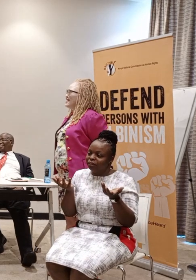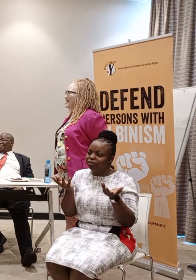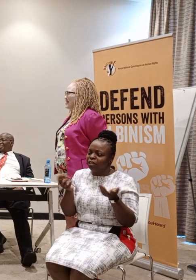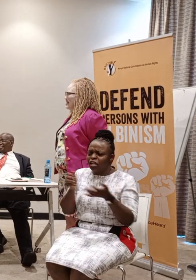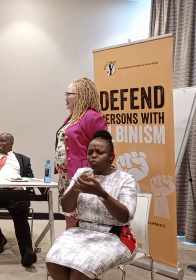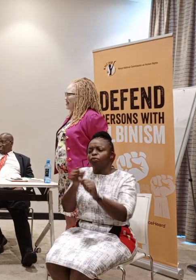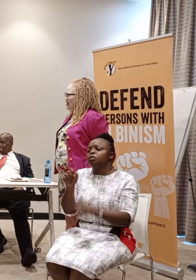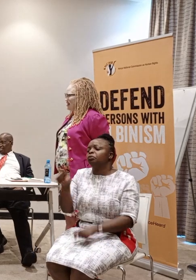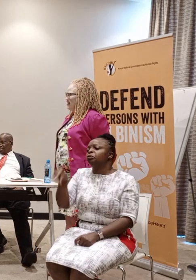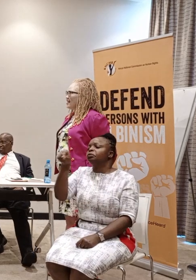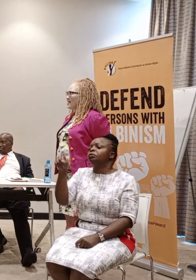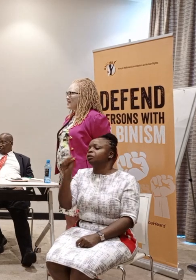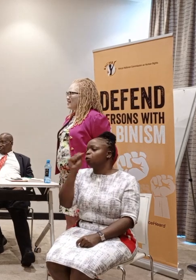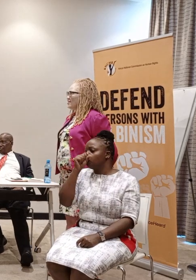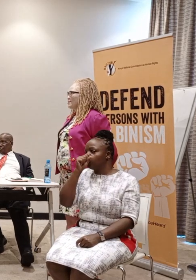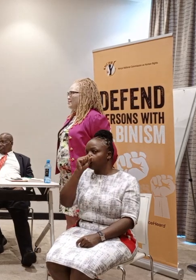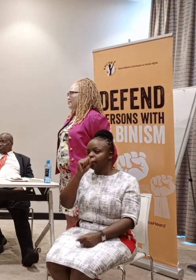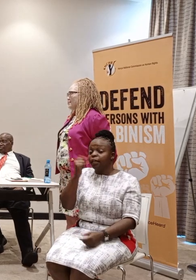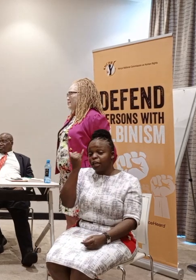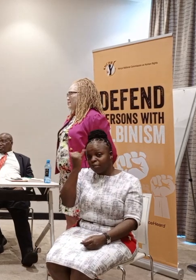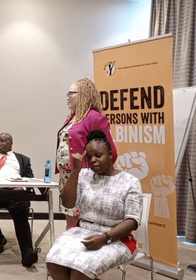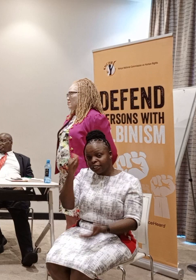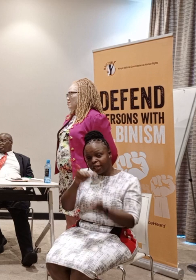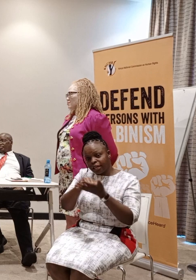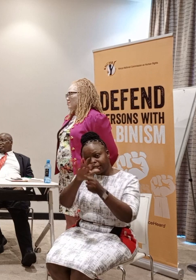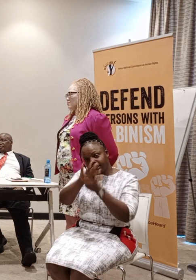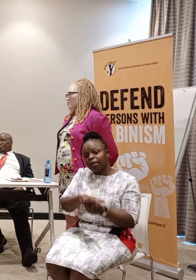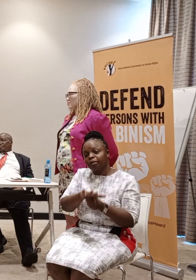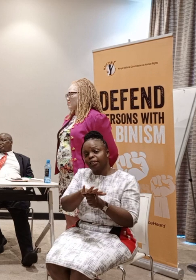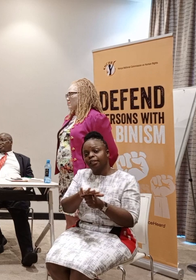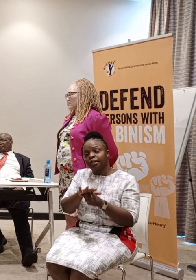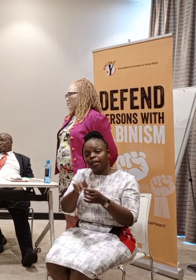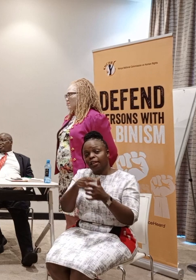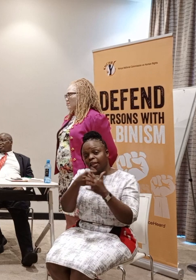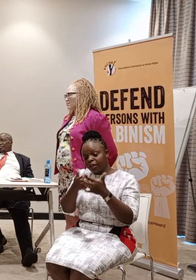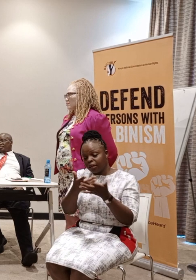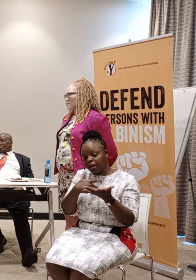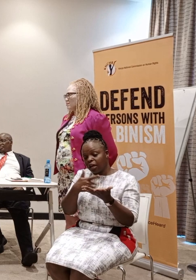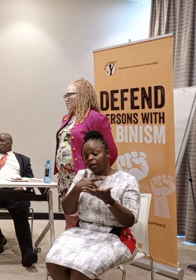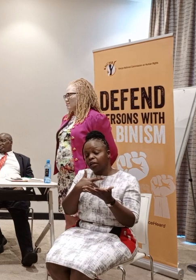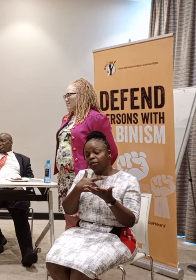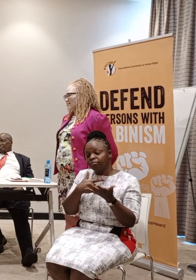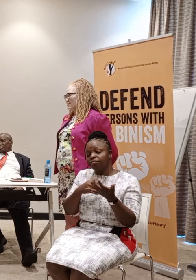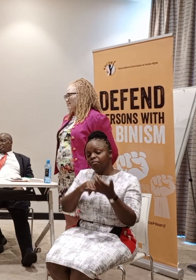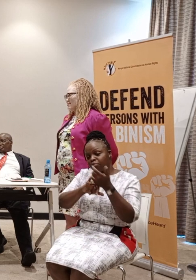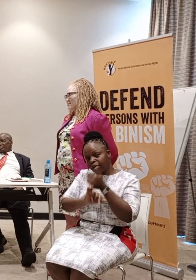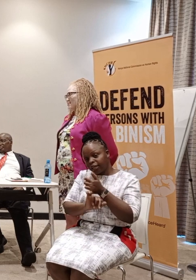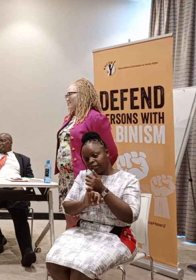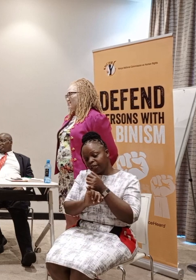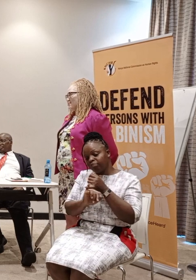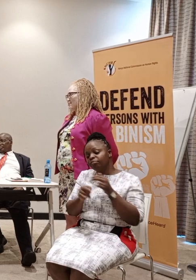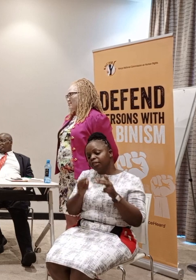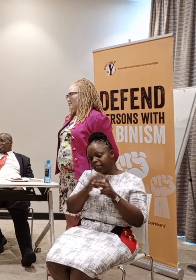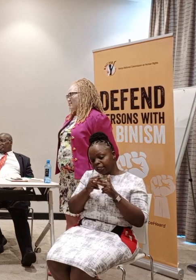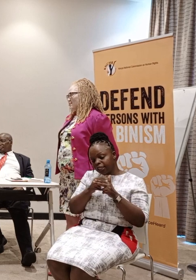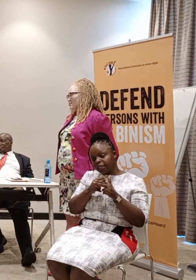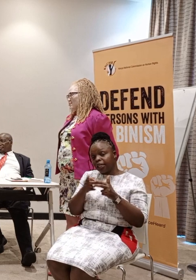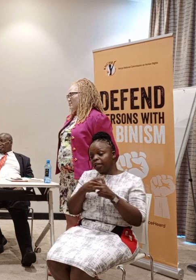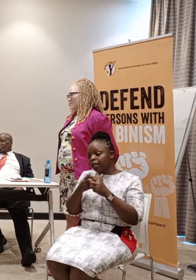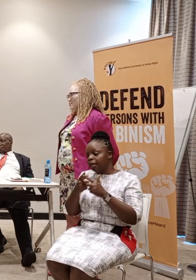but you can imagine the stigma there. Yeah. And then I had recently gotten married. Then they started